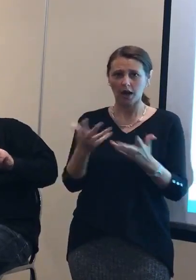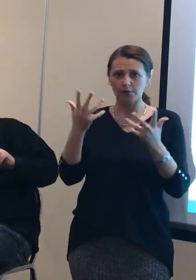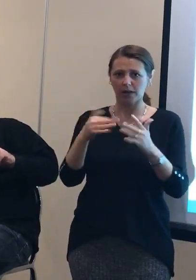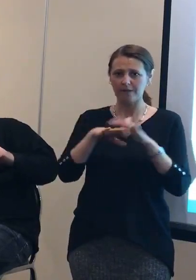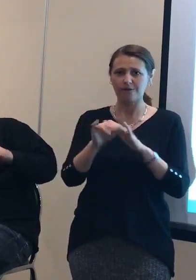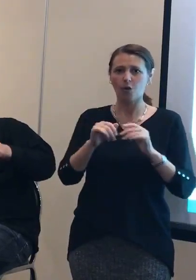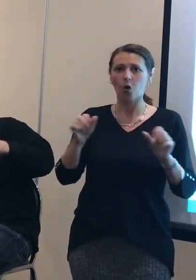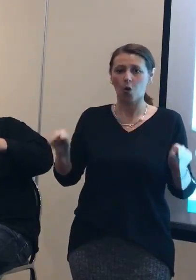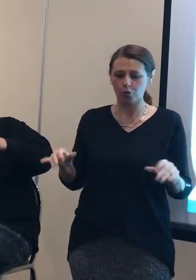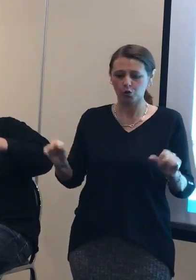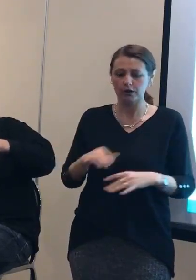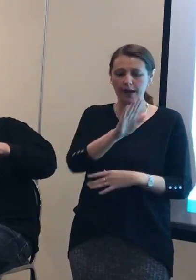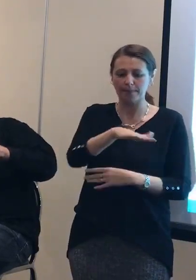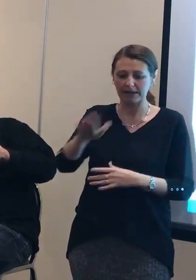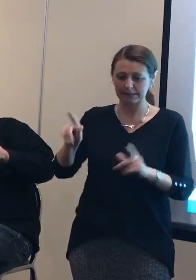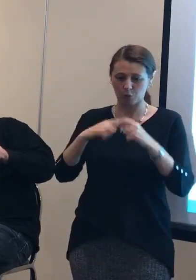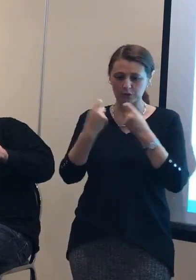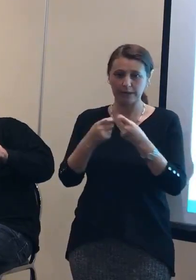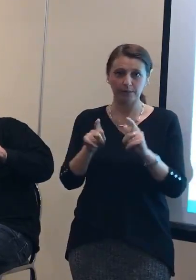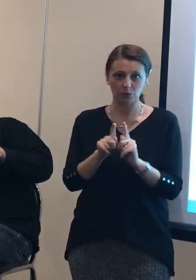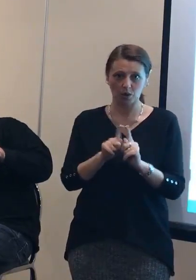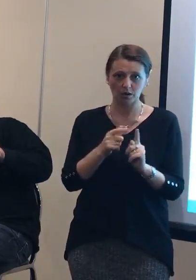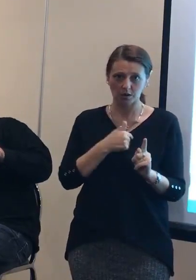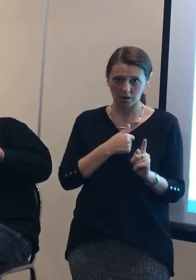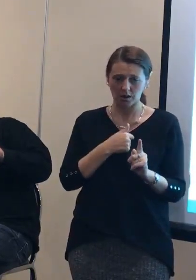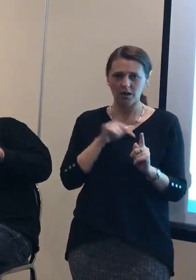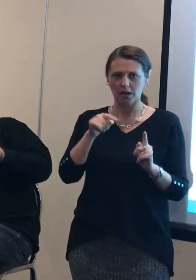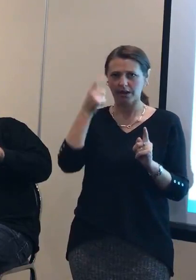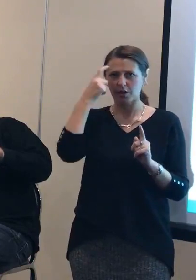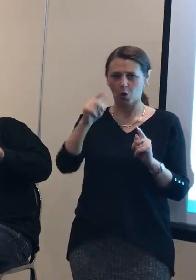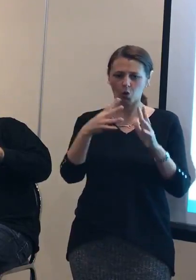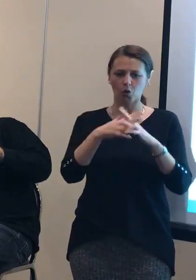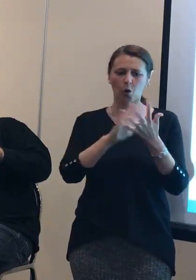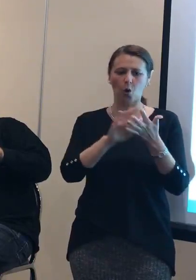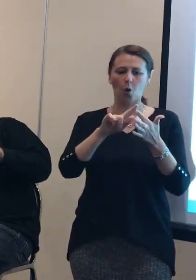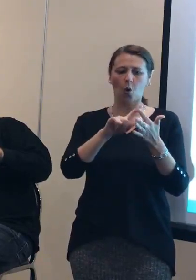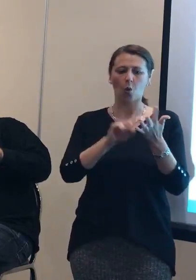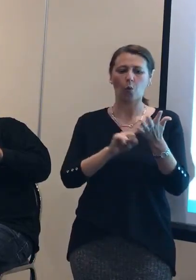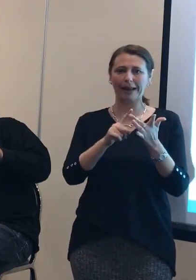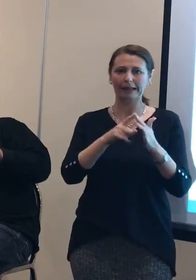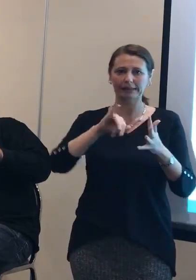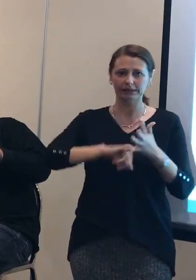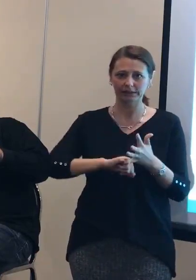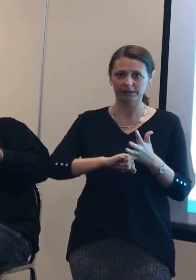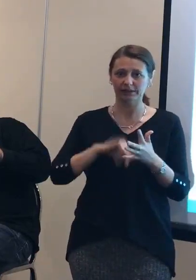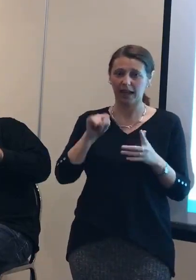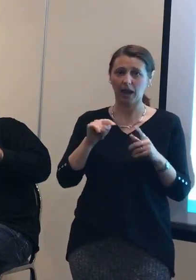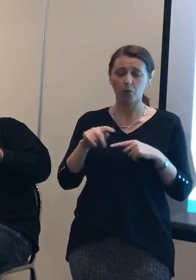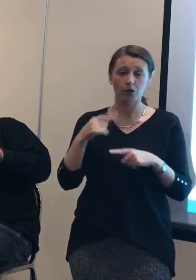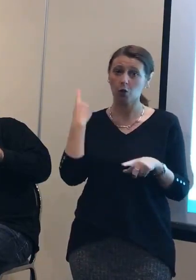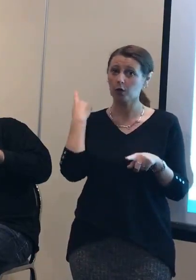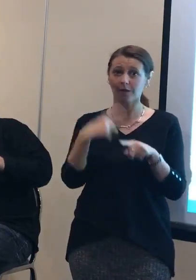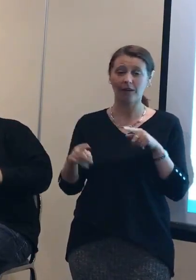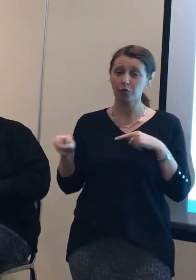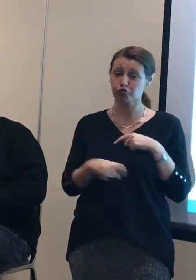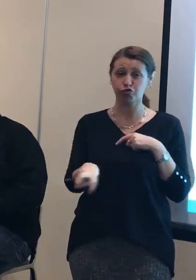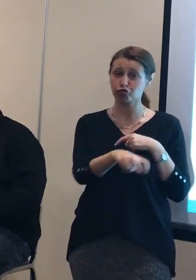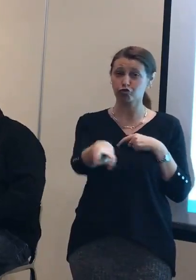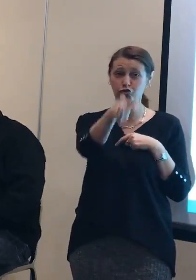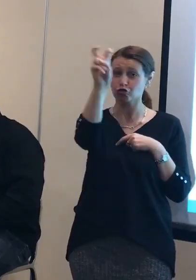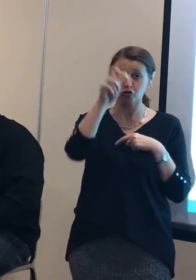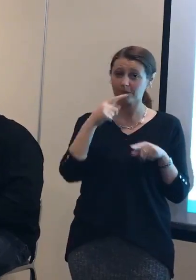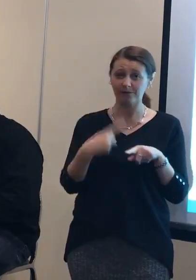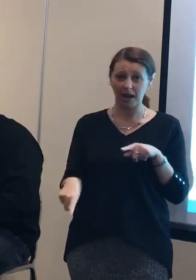a wheelchair basketball team called the Wheelies, and we go so fast.